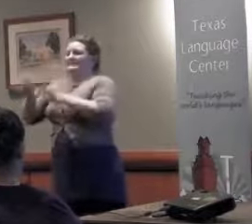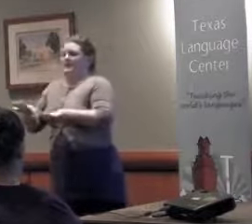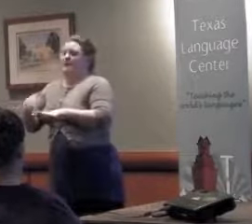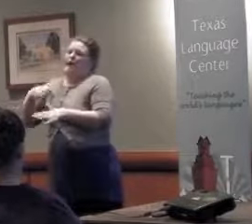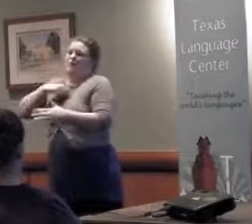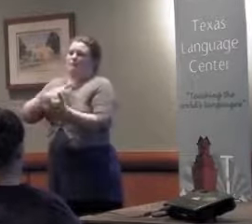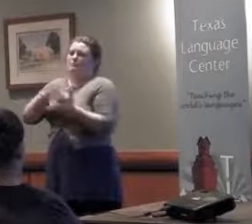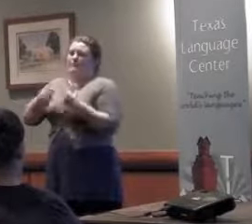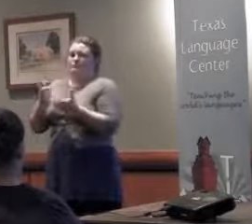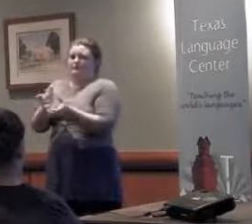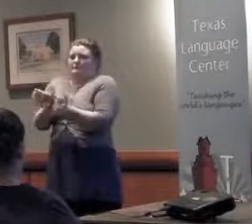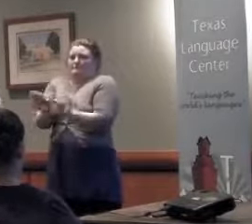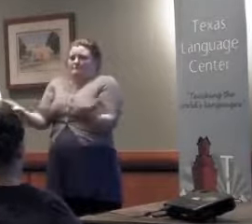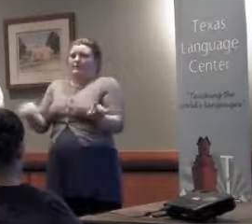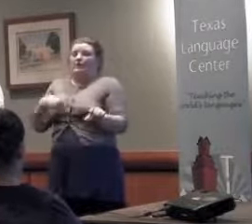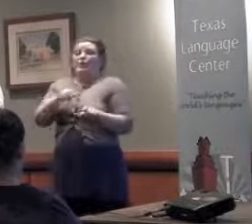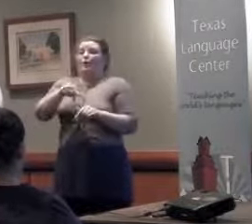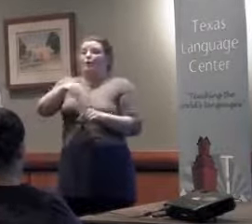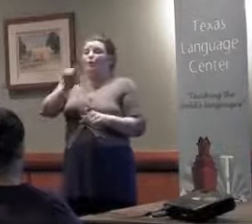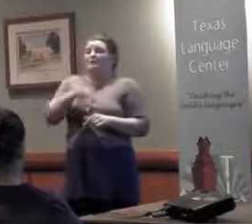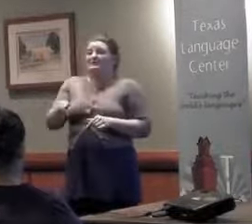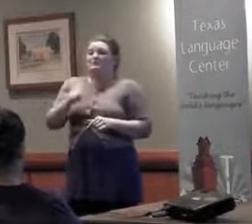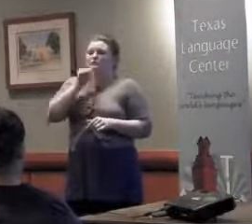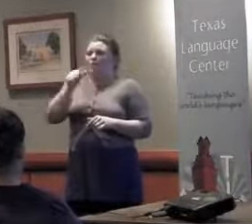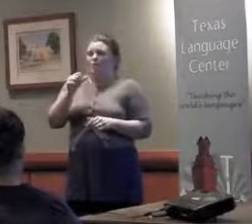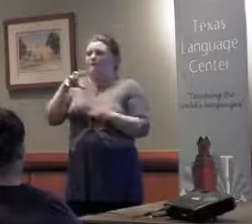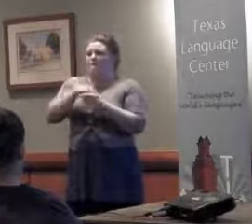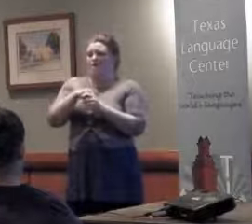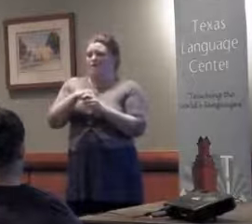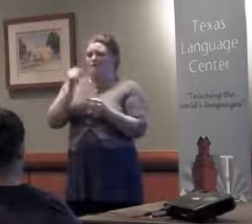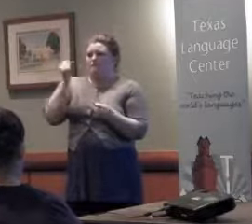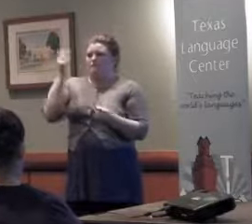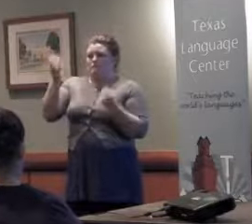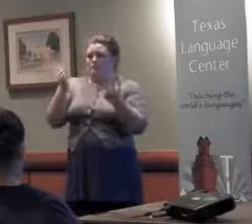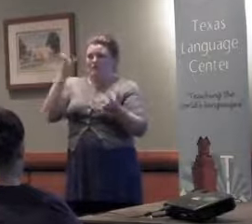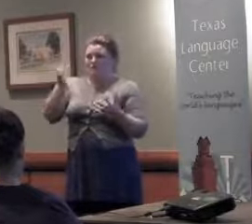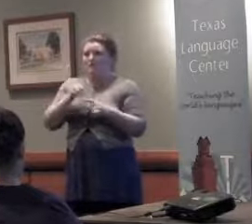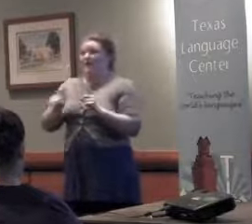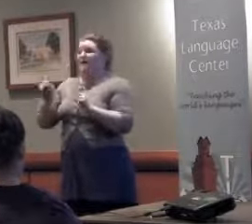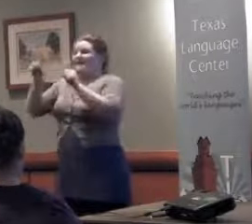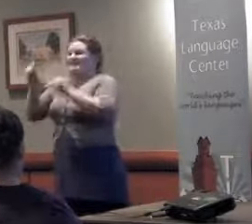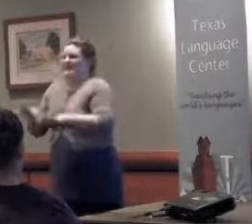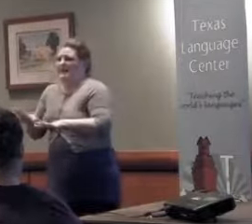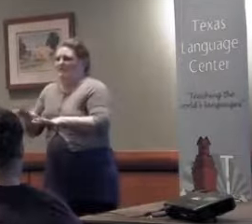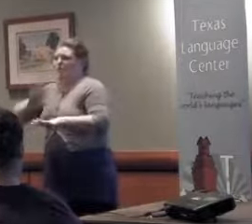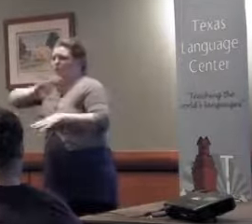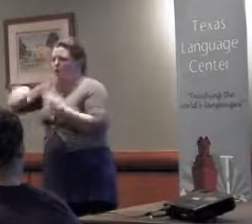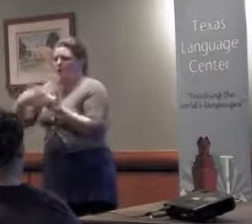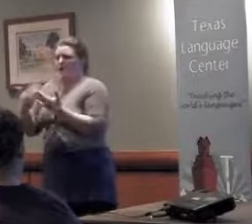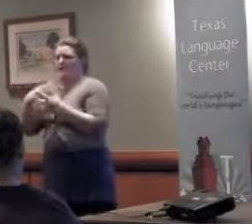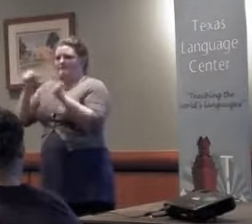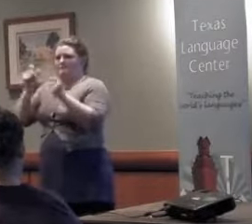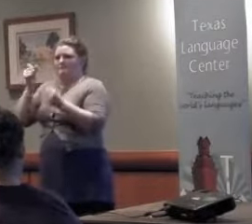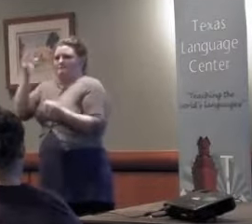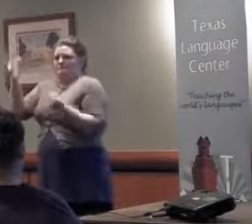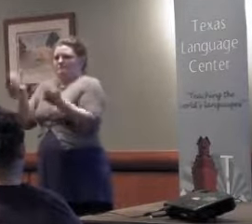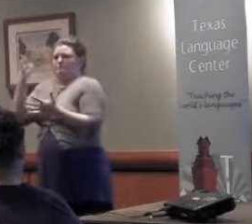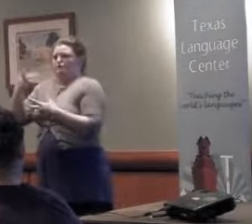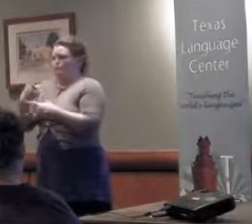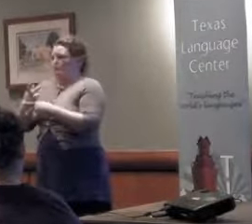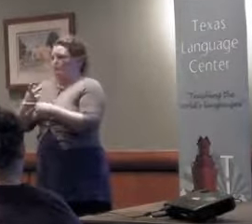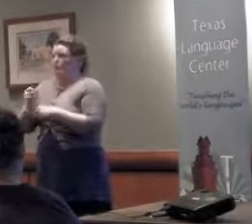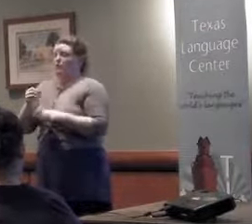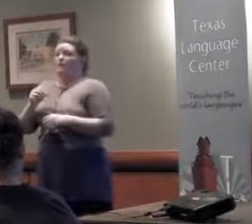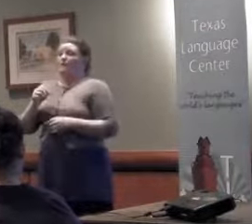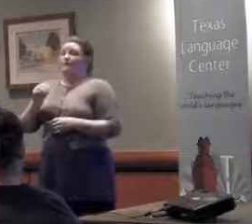program. The quizzes don't involve production components, but the exams all do. And so the exams are at least 4 in